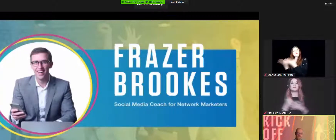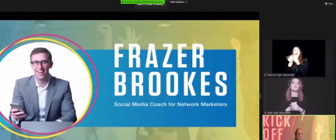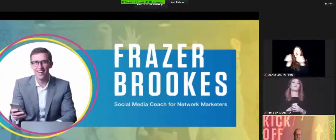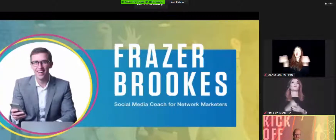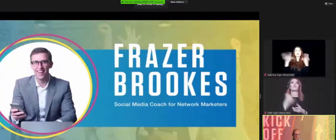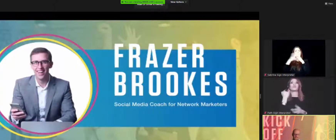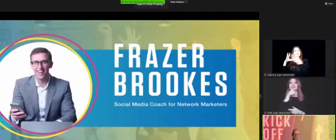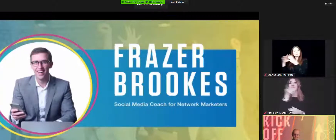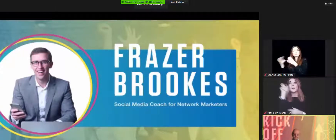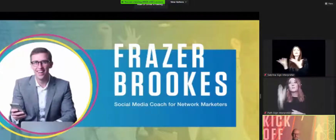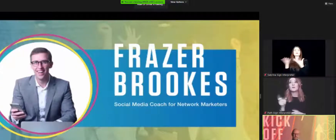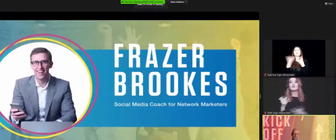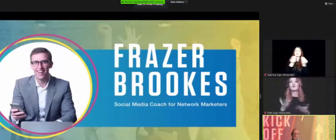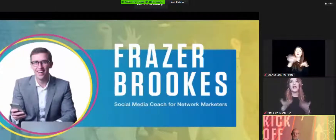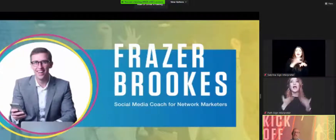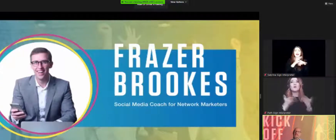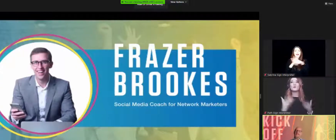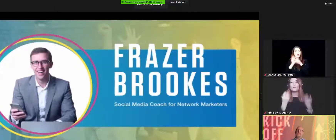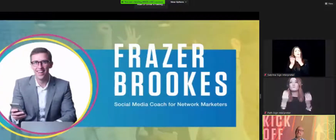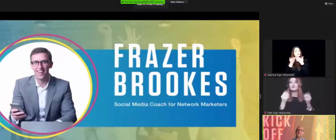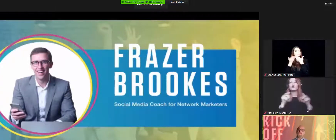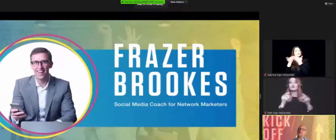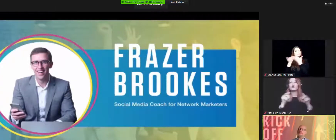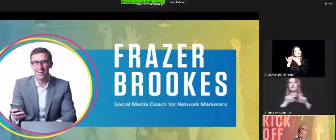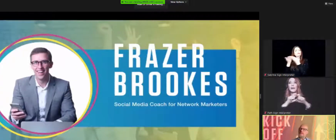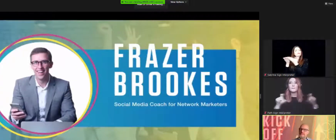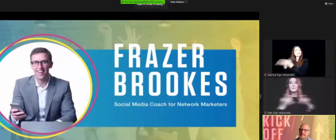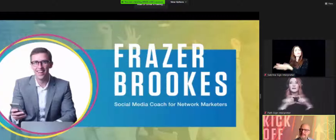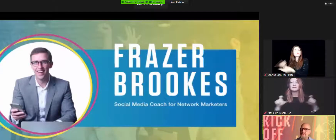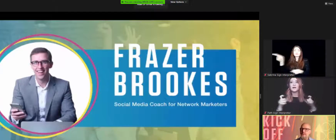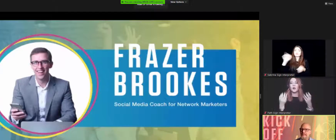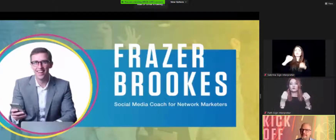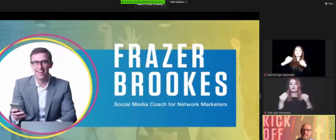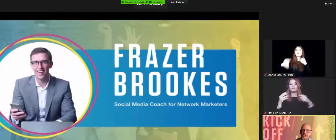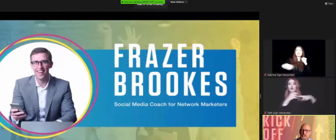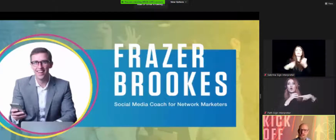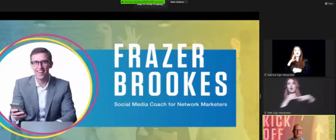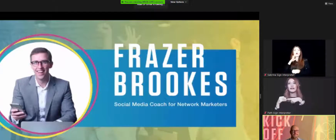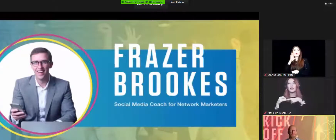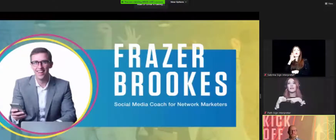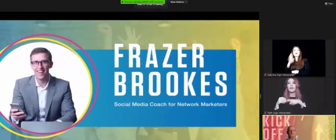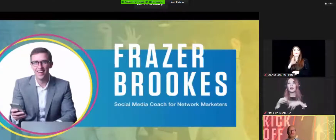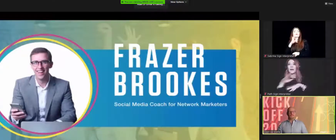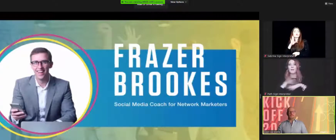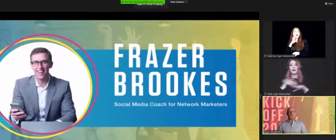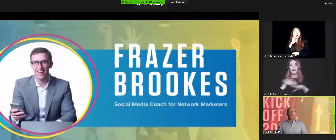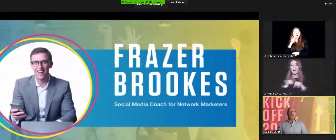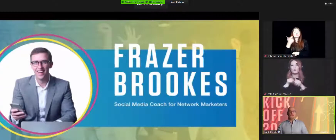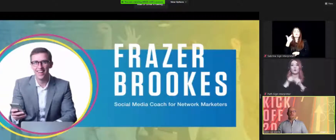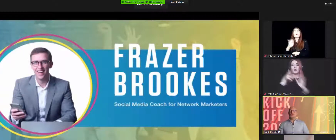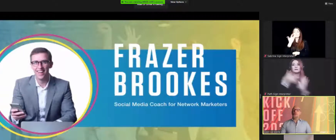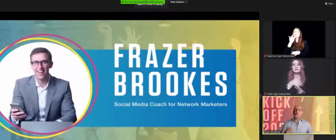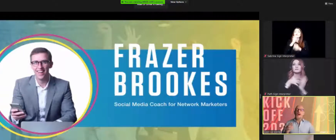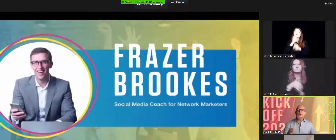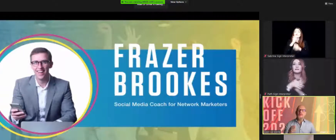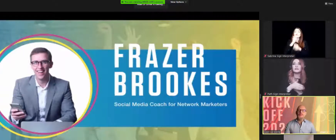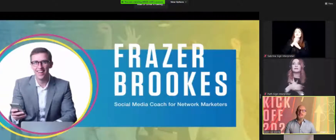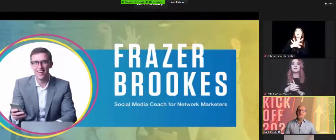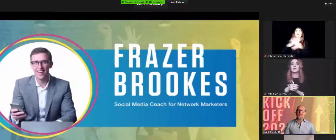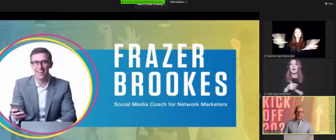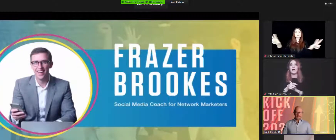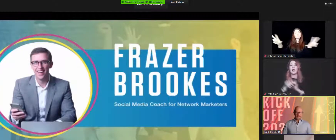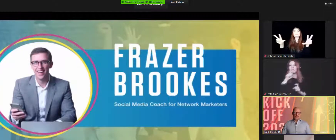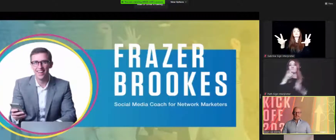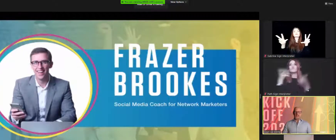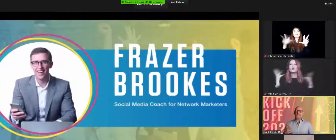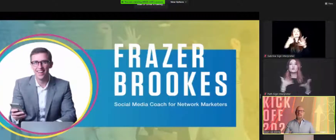his success. That's 2010. He took then the decision to go